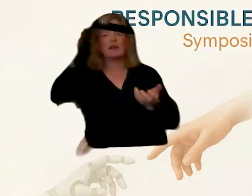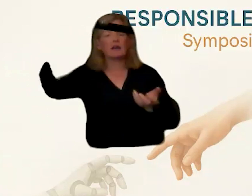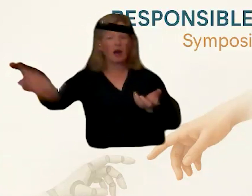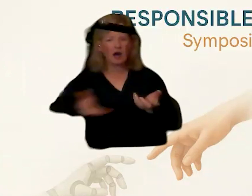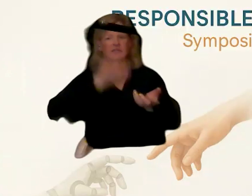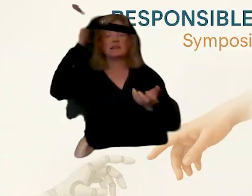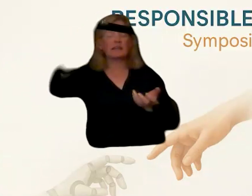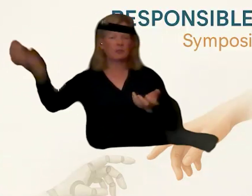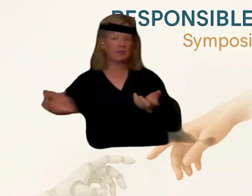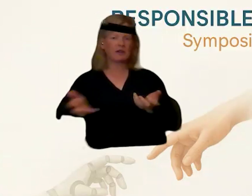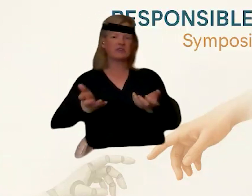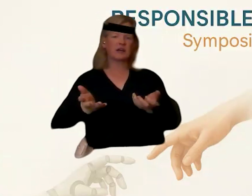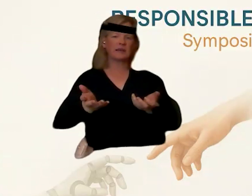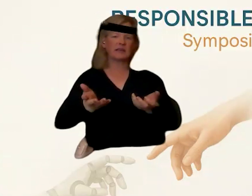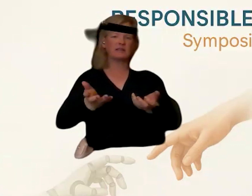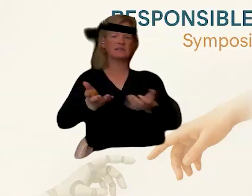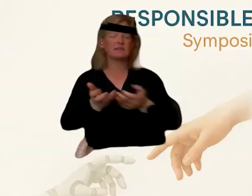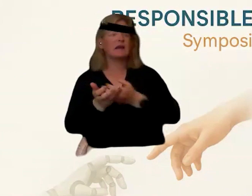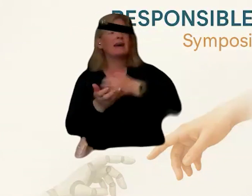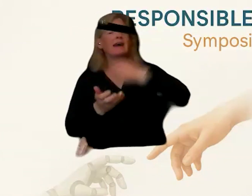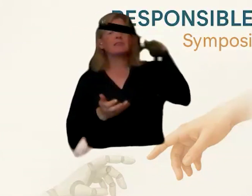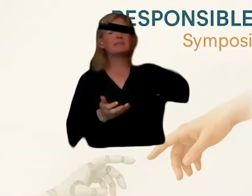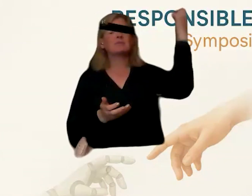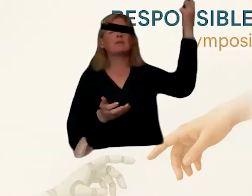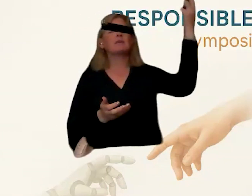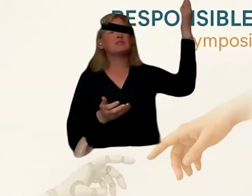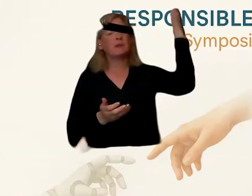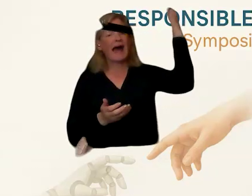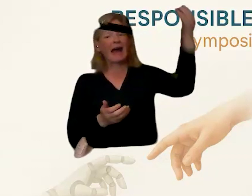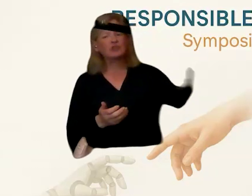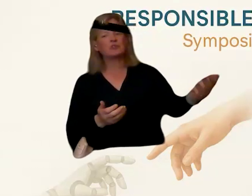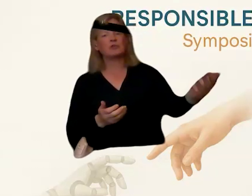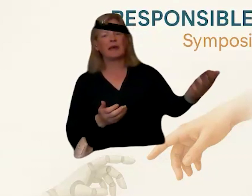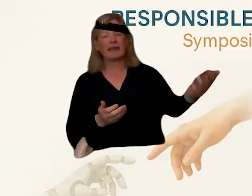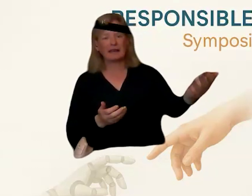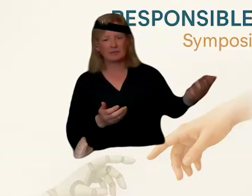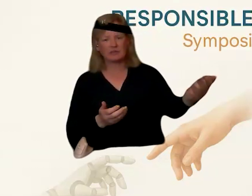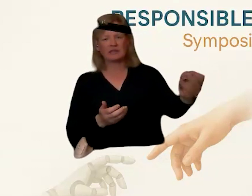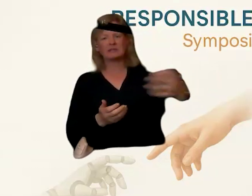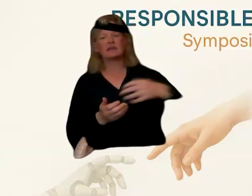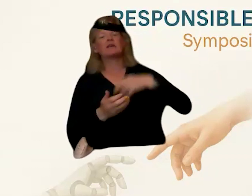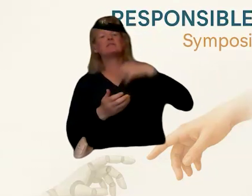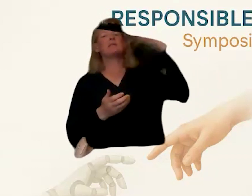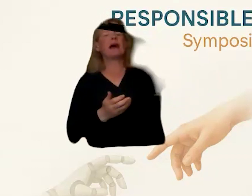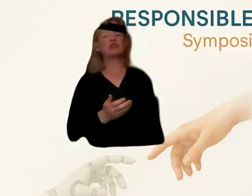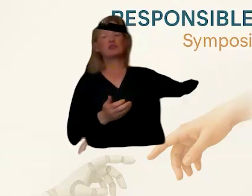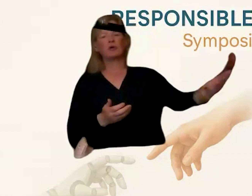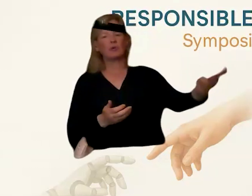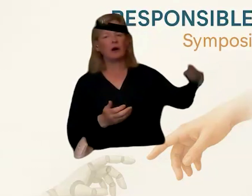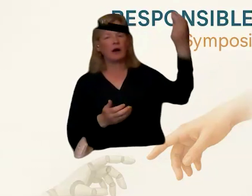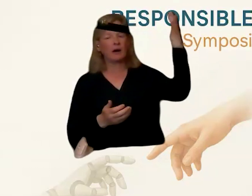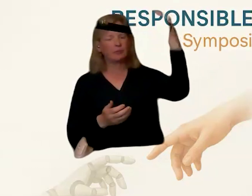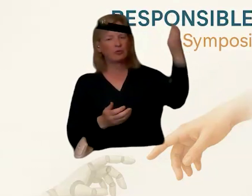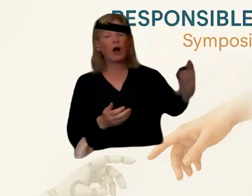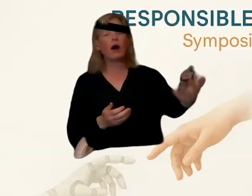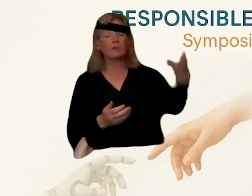new data constantly getting refreshed and coming into the system, at the same time that some actual domain expertise, some